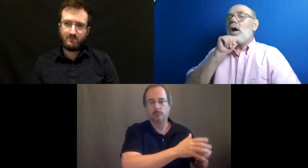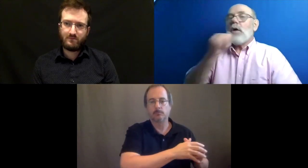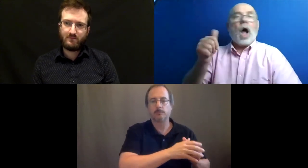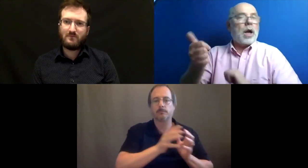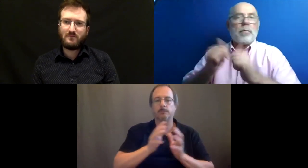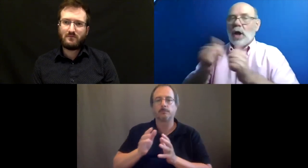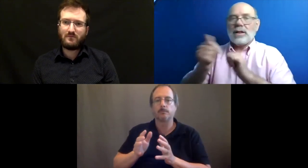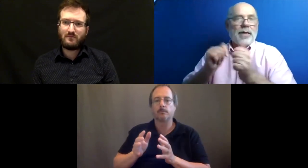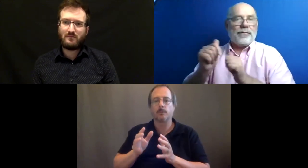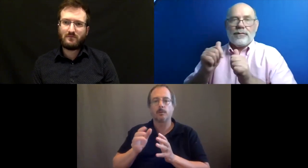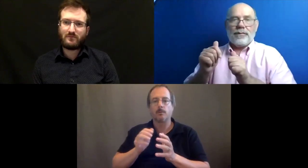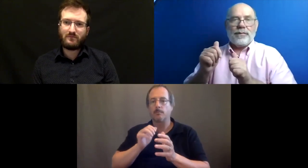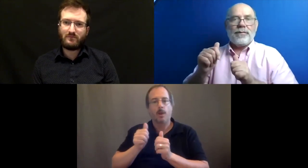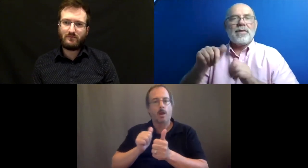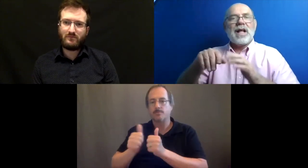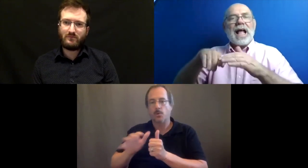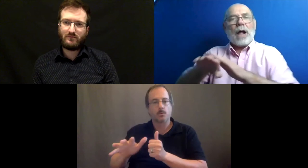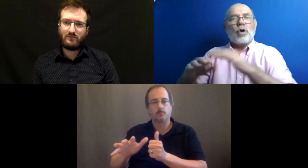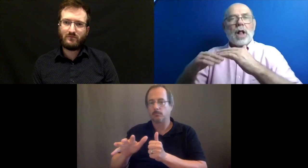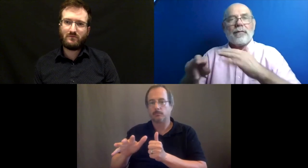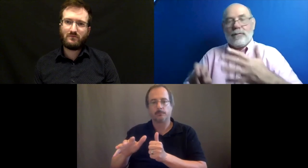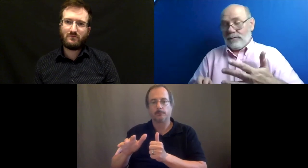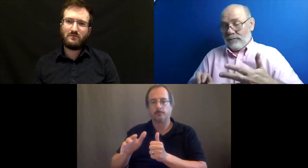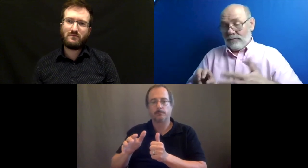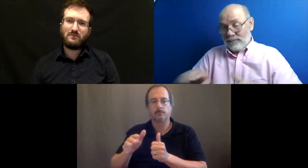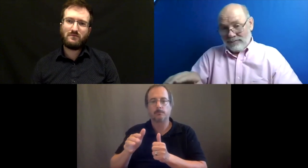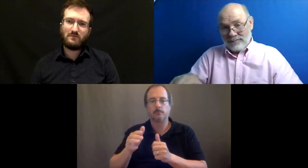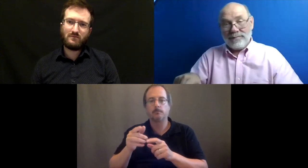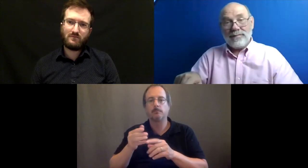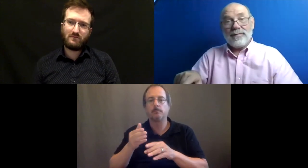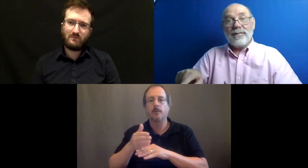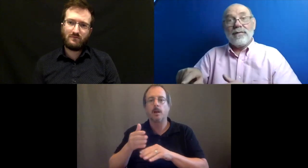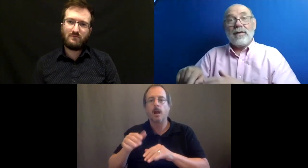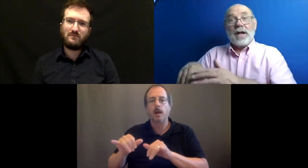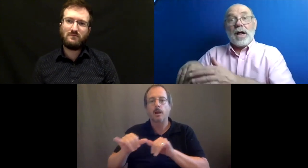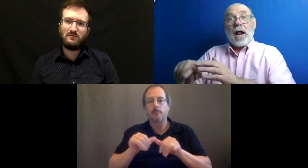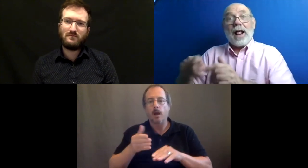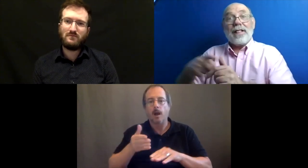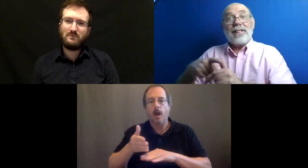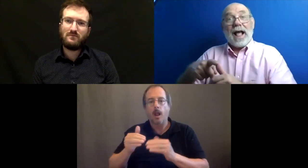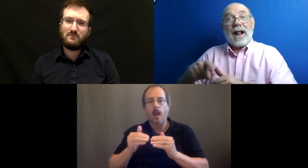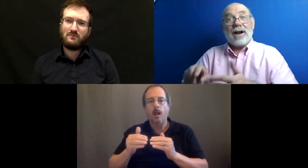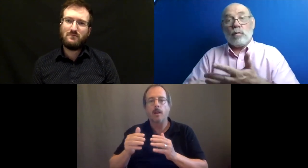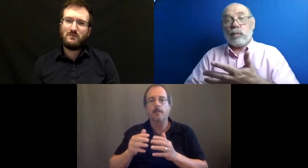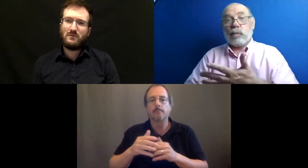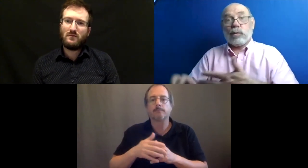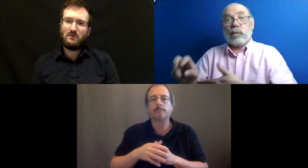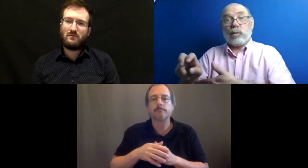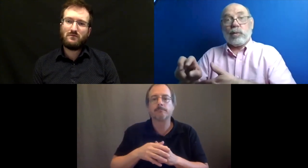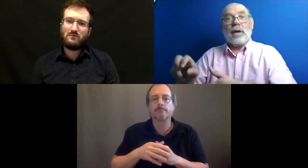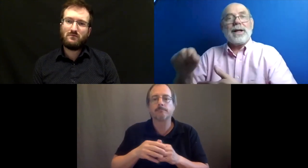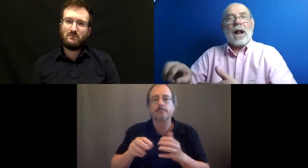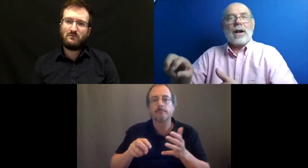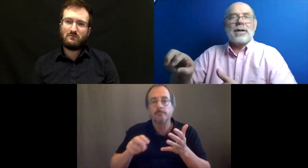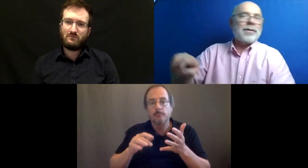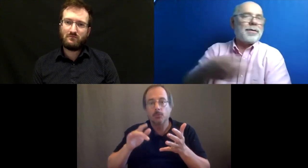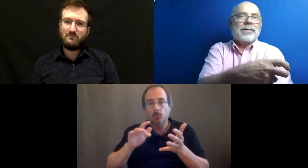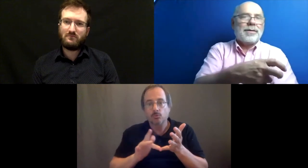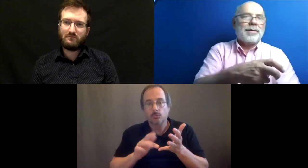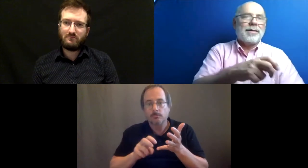positions and non-competitive positions, which are considered entry-level employment opportunities where individuals can